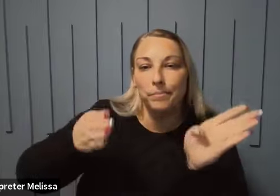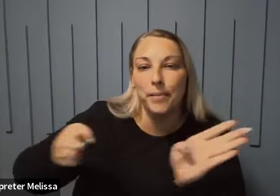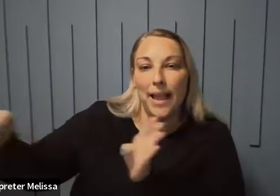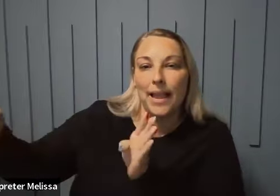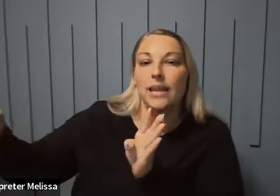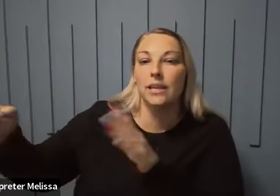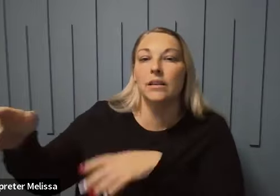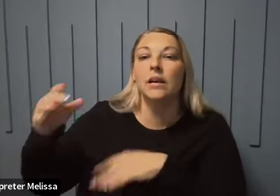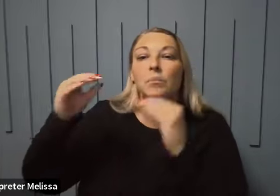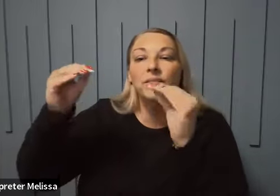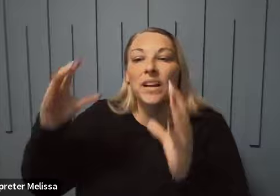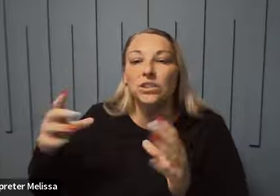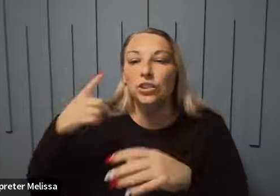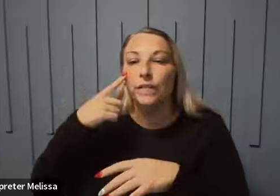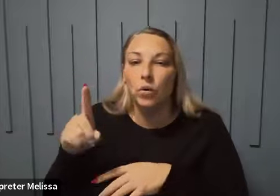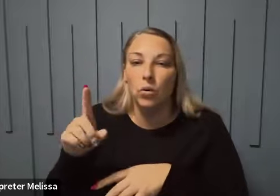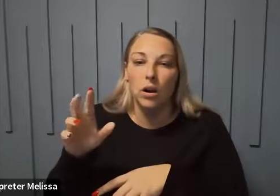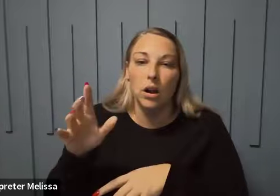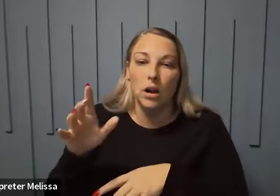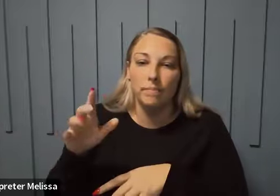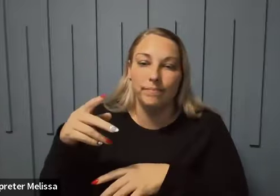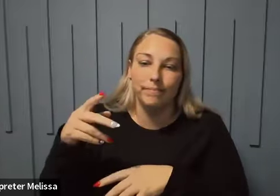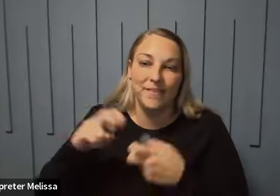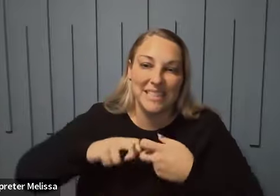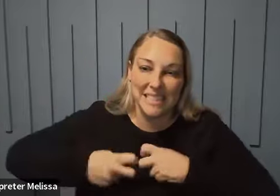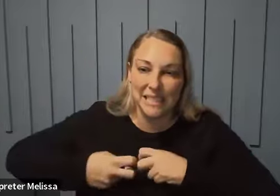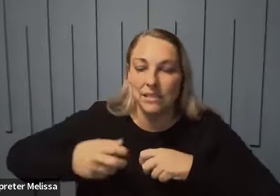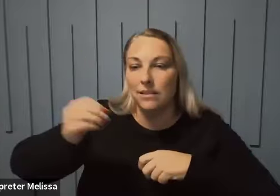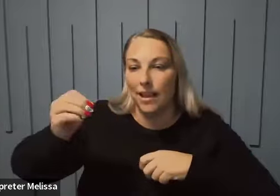was an inventor, so he was probably a pretty smart man.